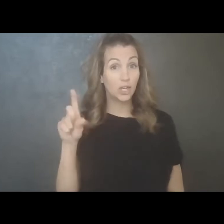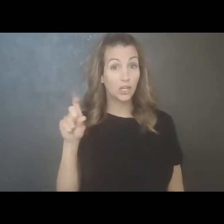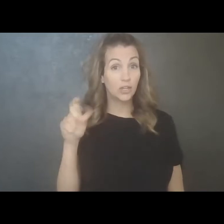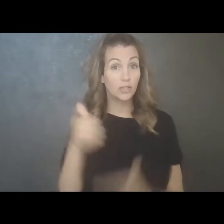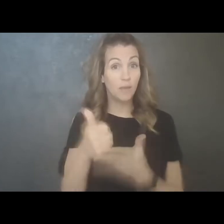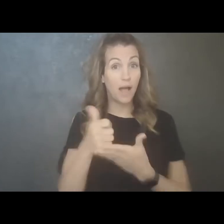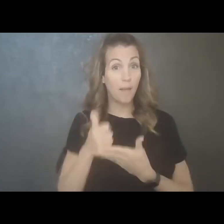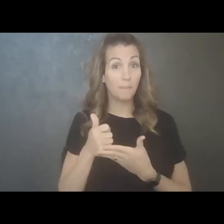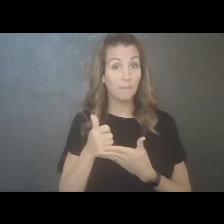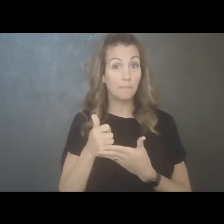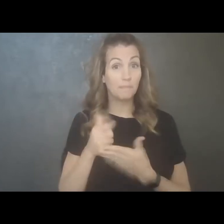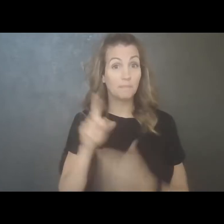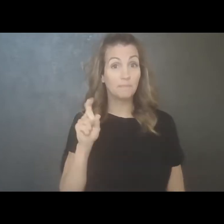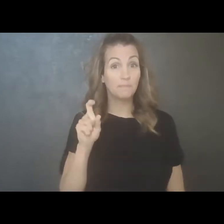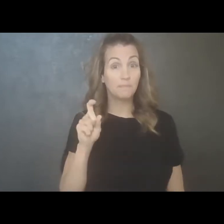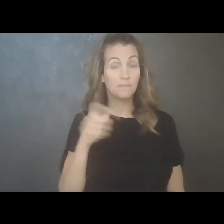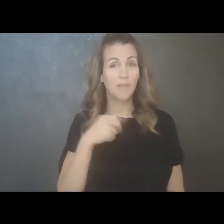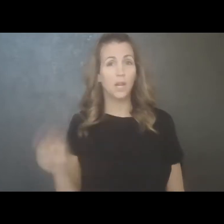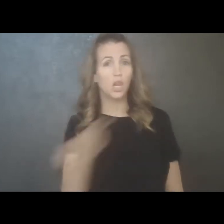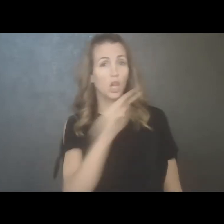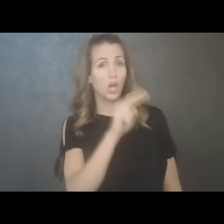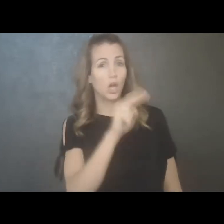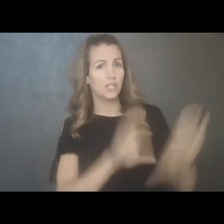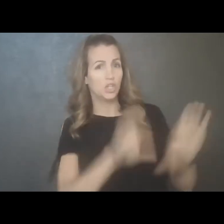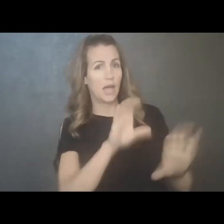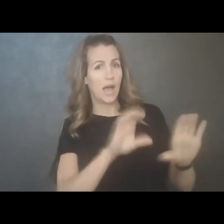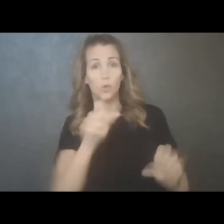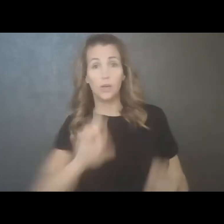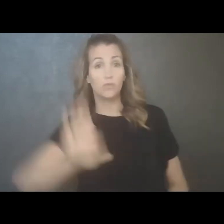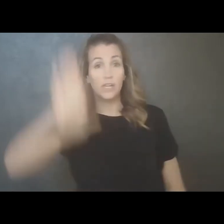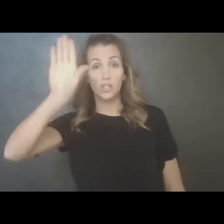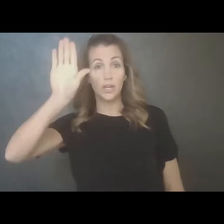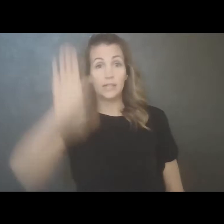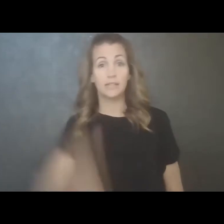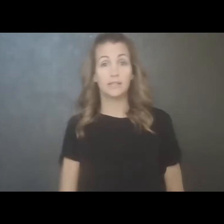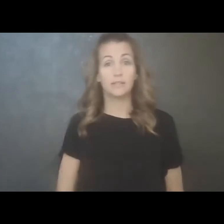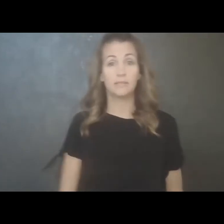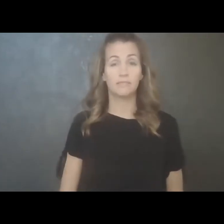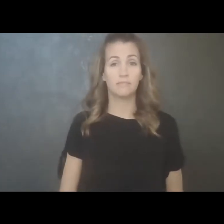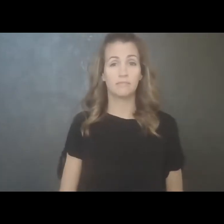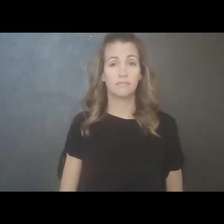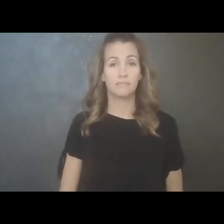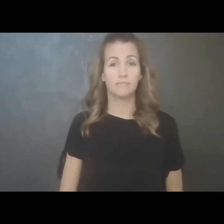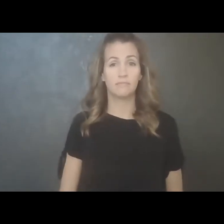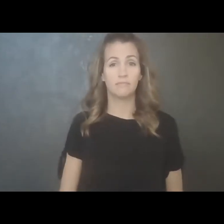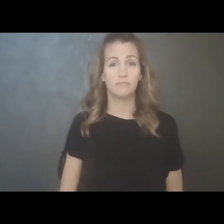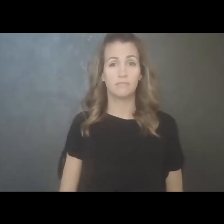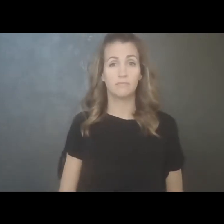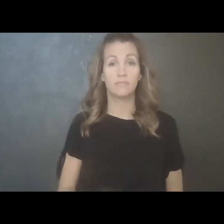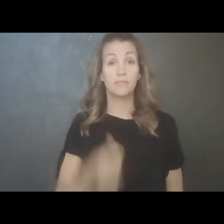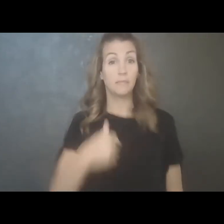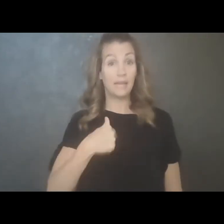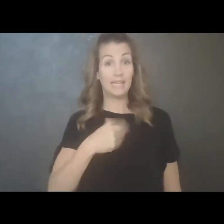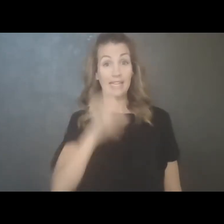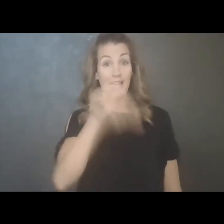with something? I'm gonna look up at the chat. You could raise your hand. Say you're me. Yes. Okay.